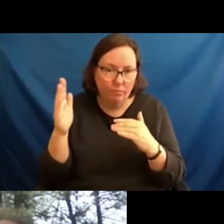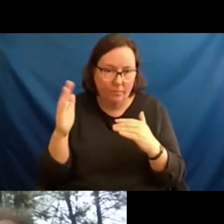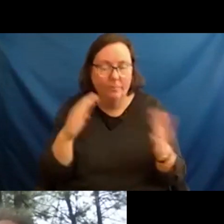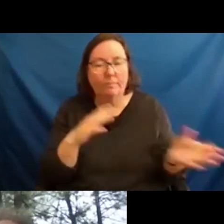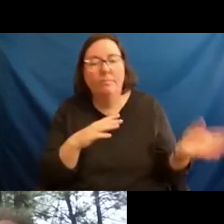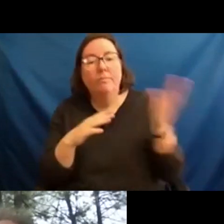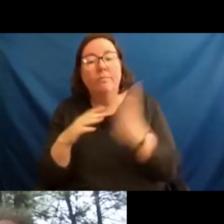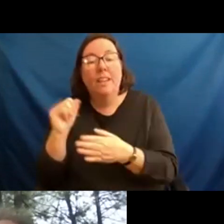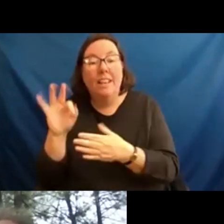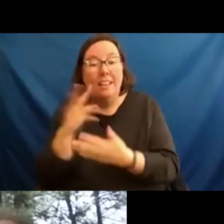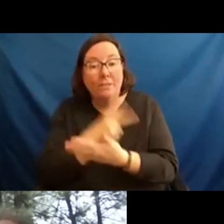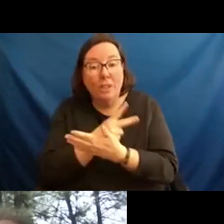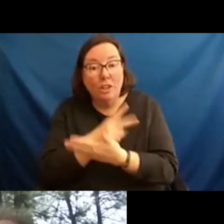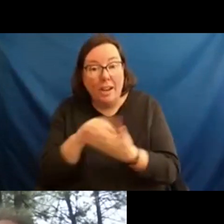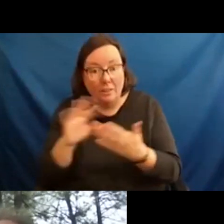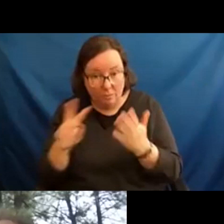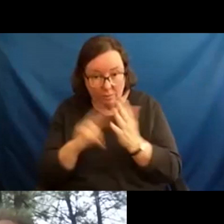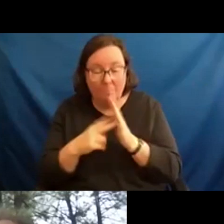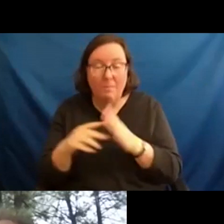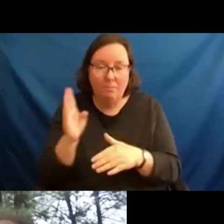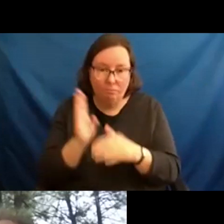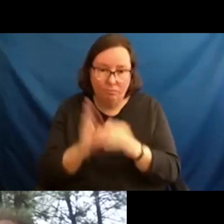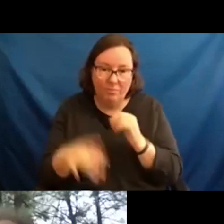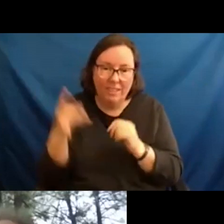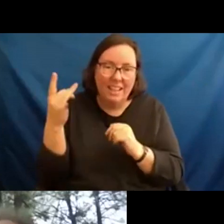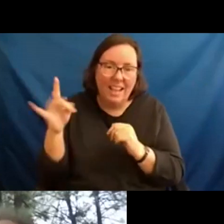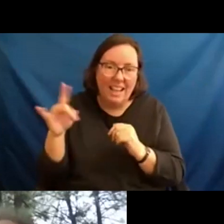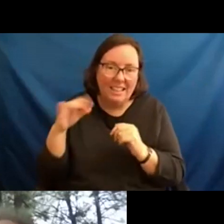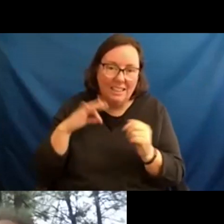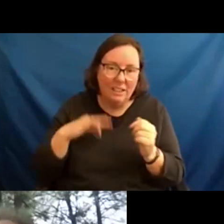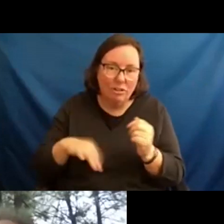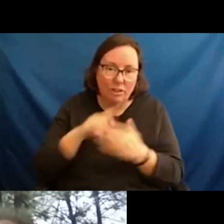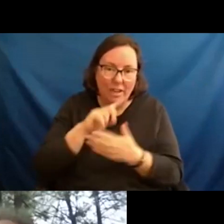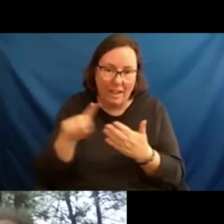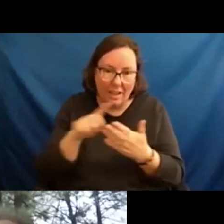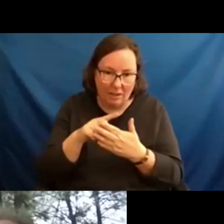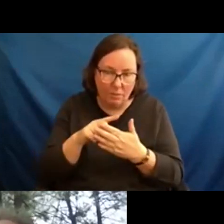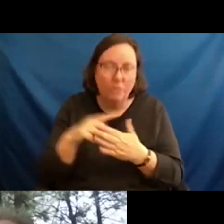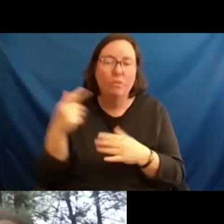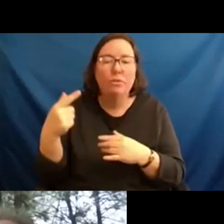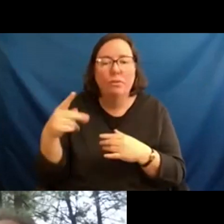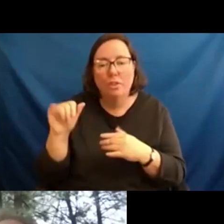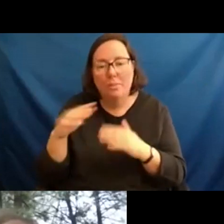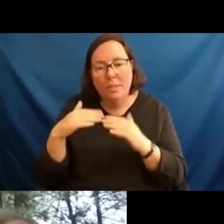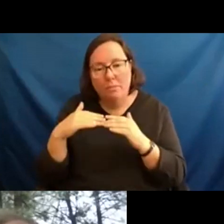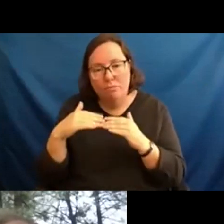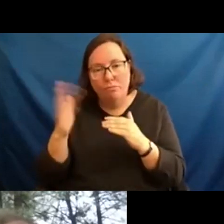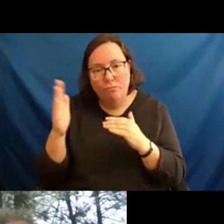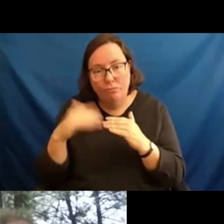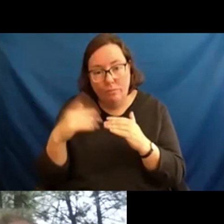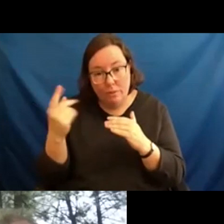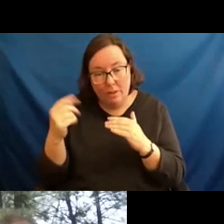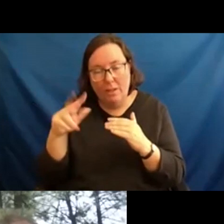As graduate students, they completed 18 credit hours and have earned a GPA average of